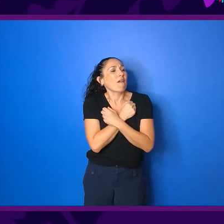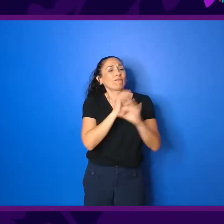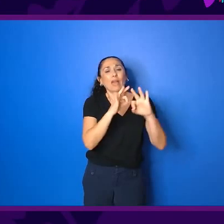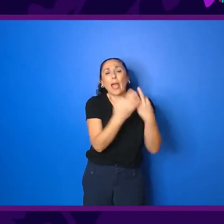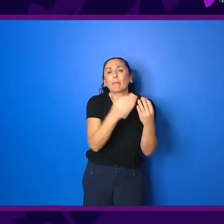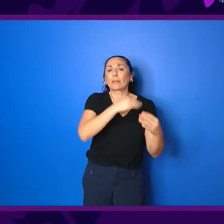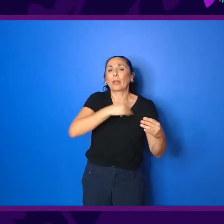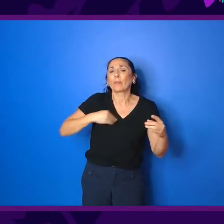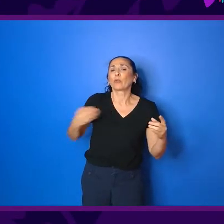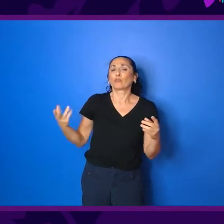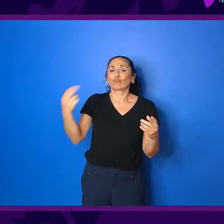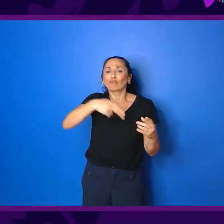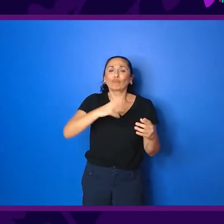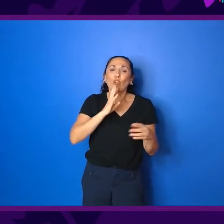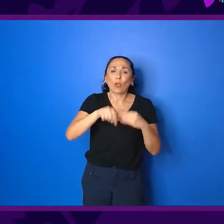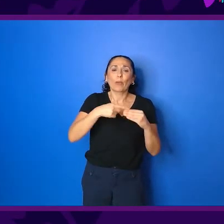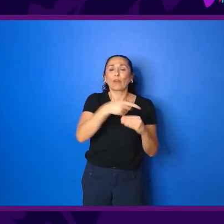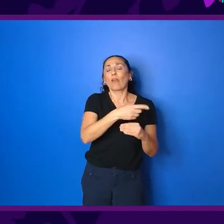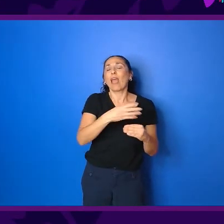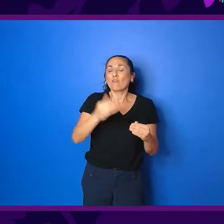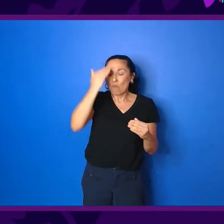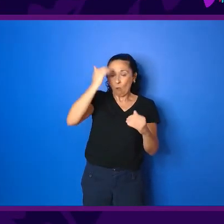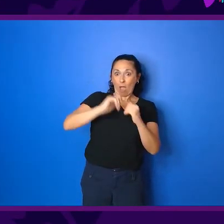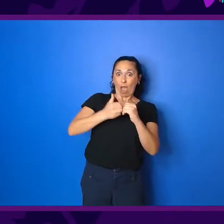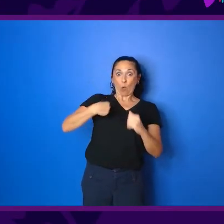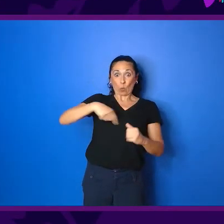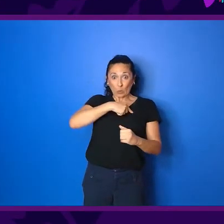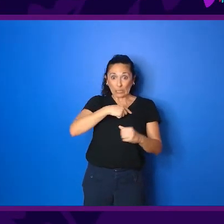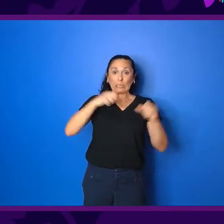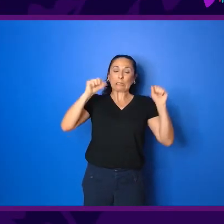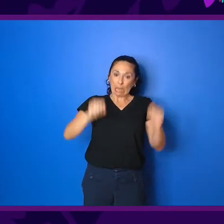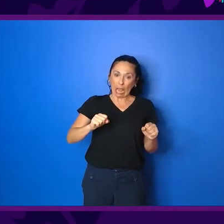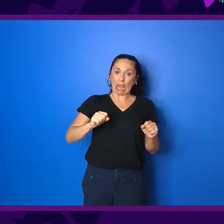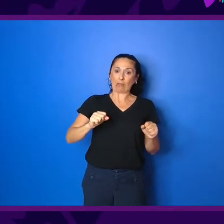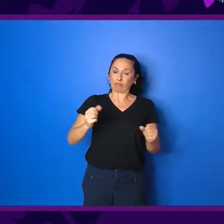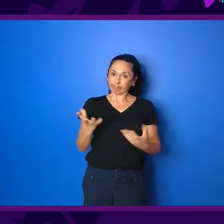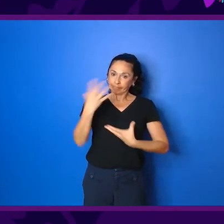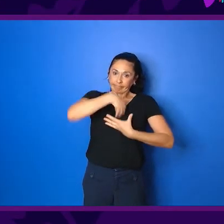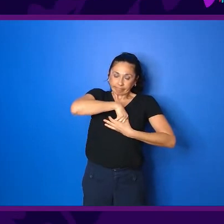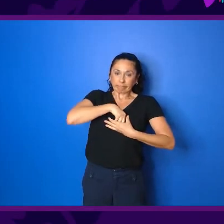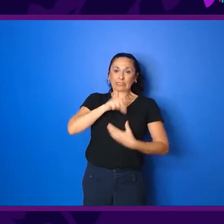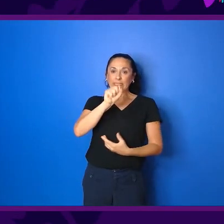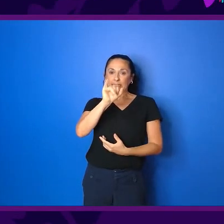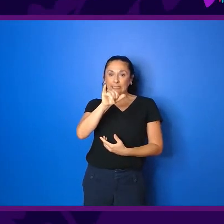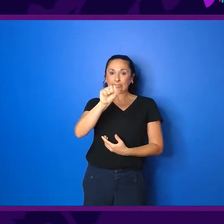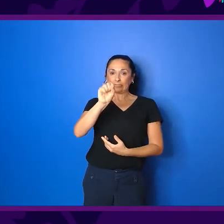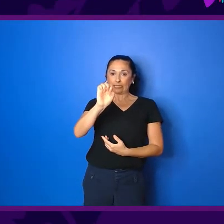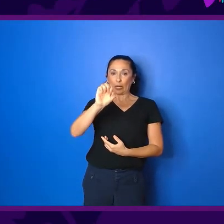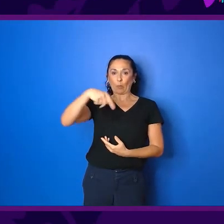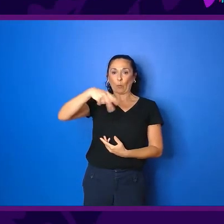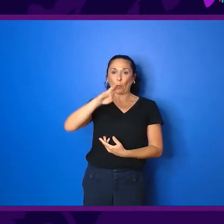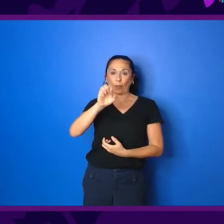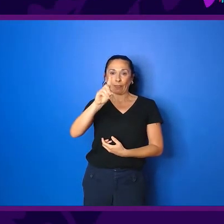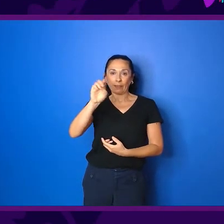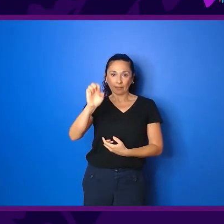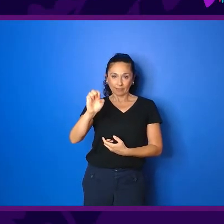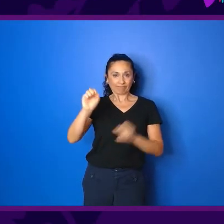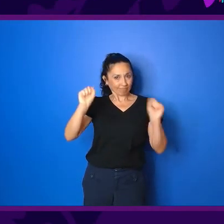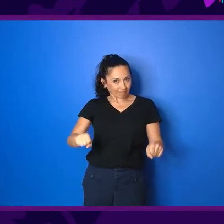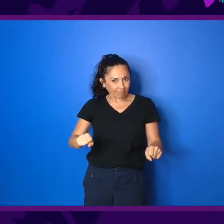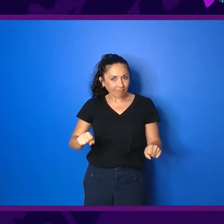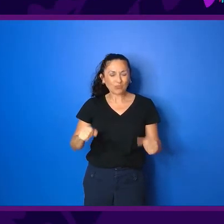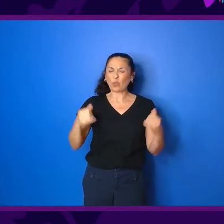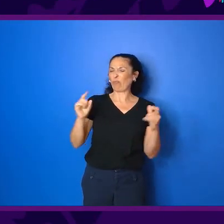se puede, know that we can. And before we start the program, I would like to introduce our presenting